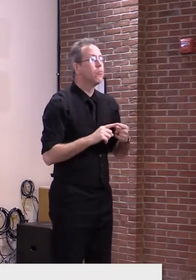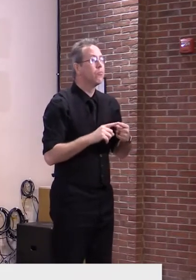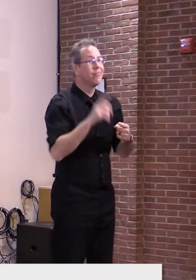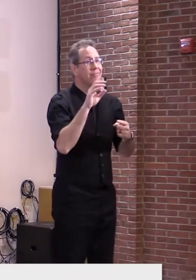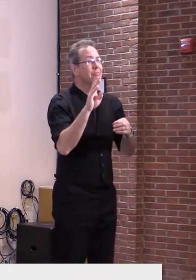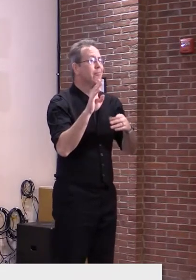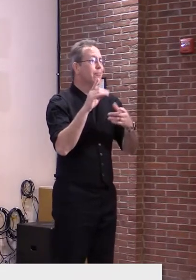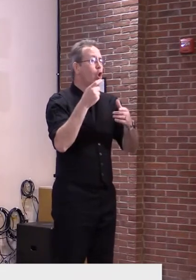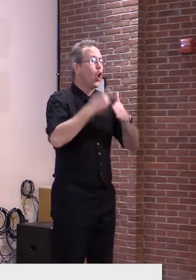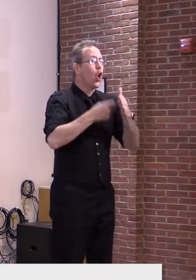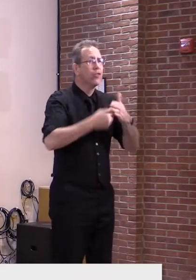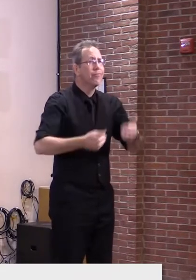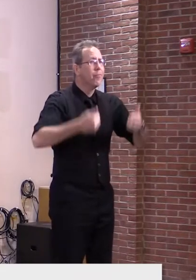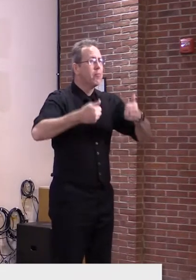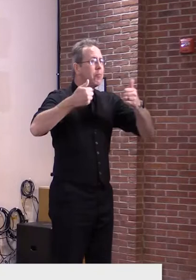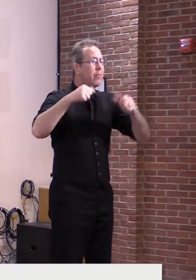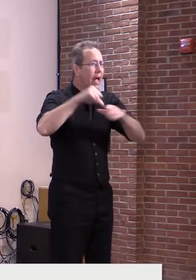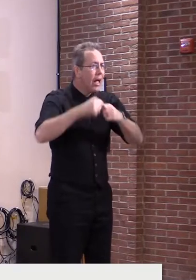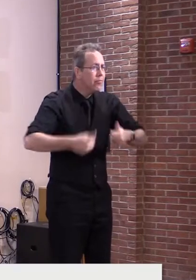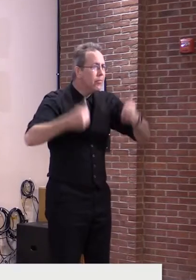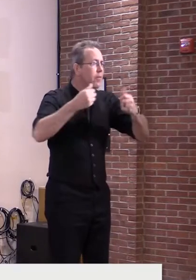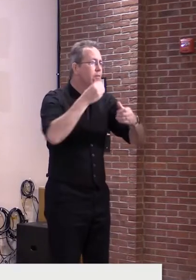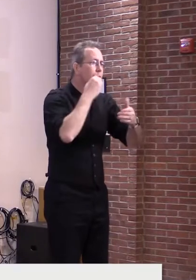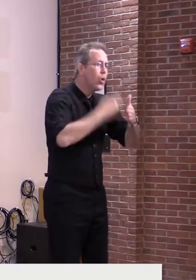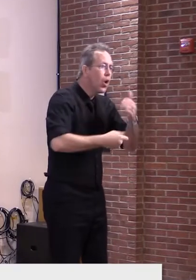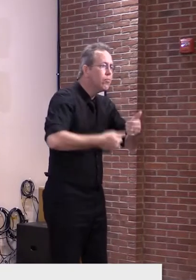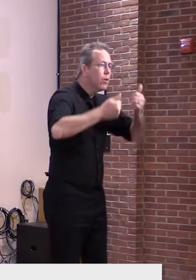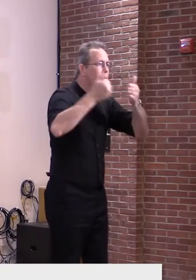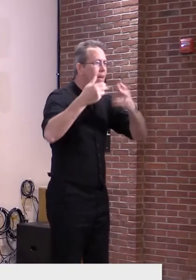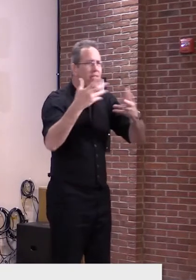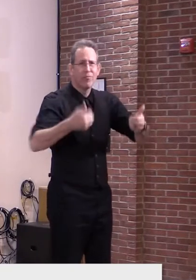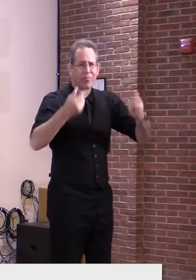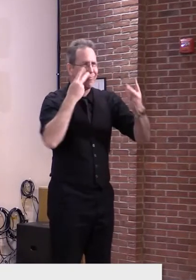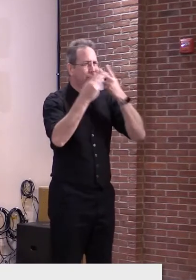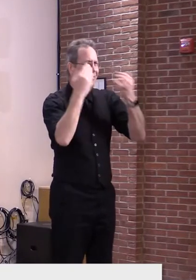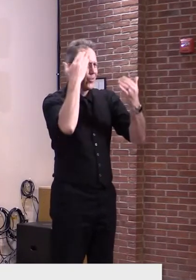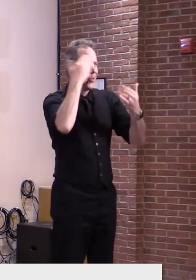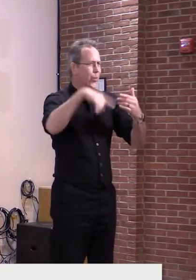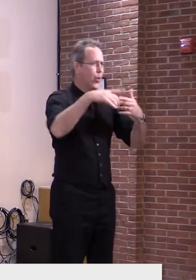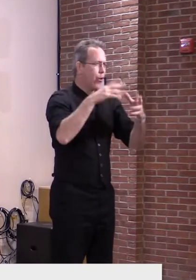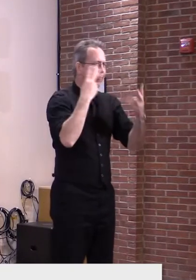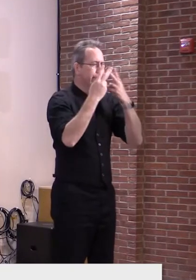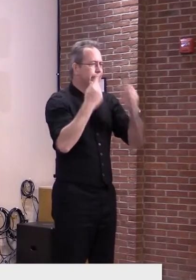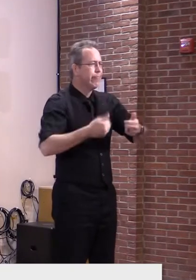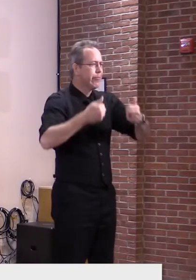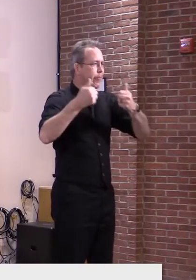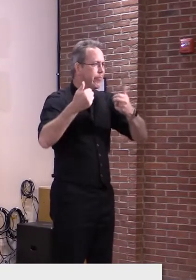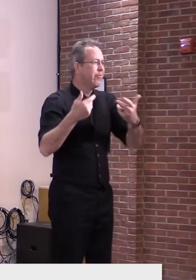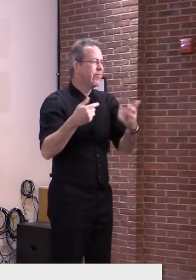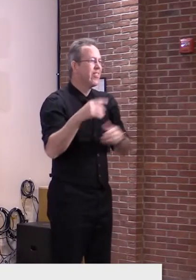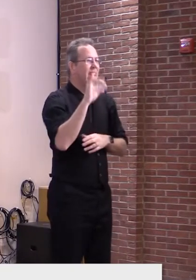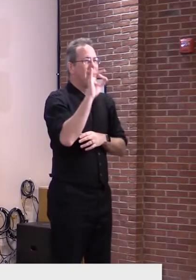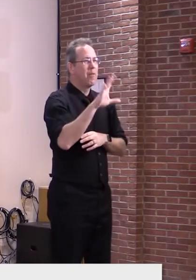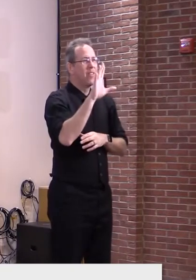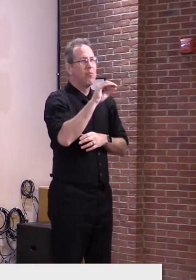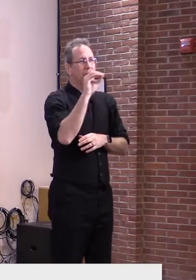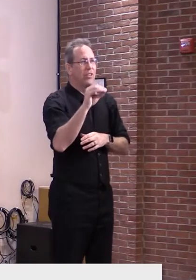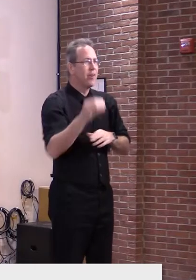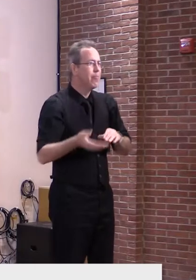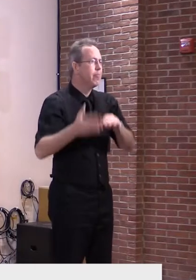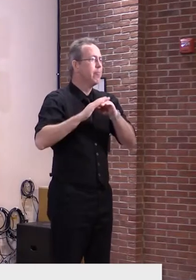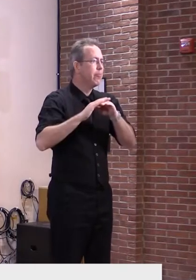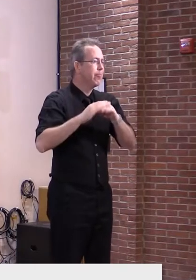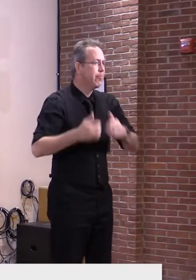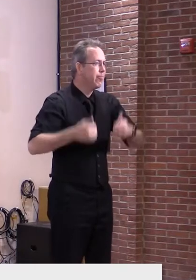don't have to speak to you about inflation today because we all know it's at 8.5%. Haven't had this in